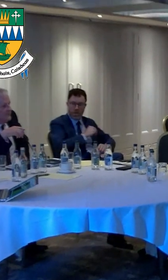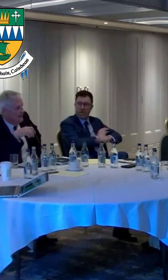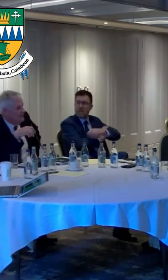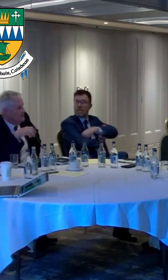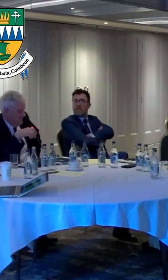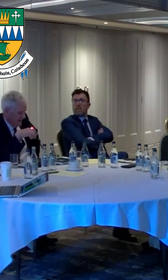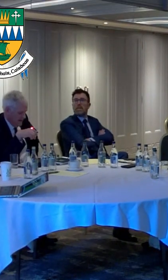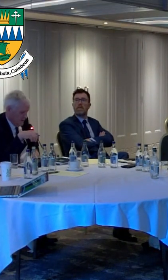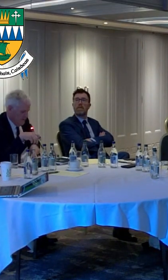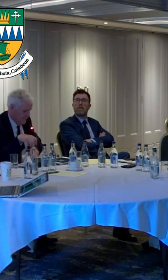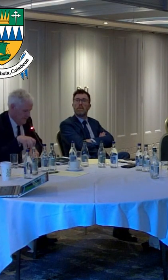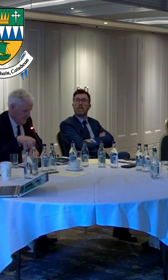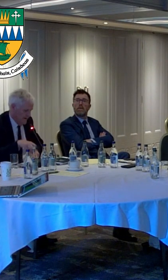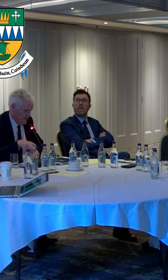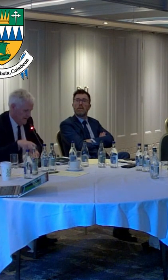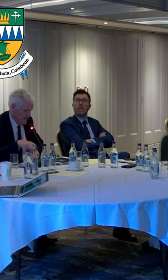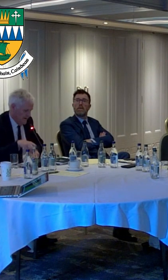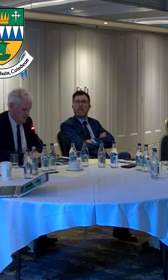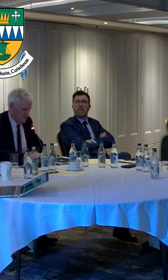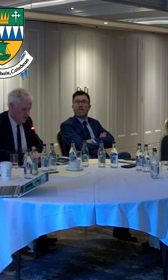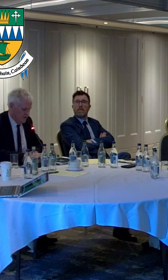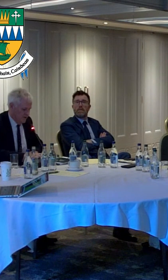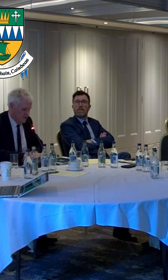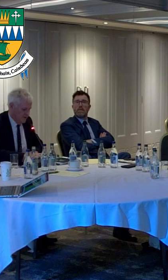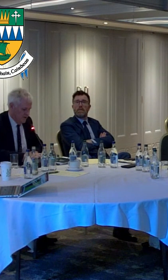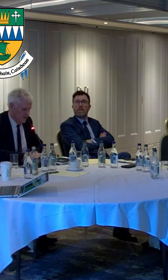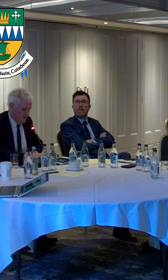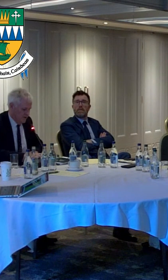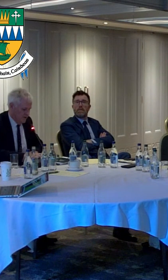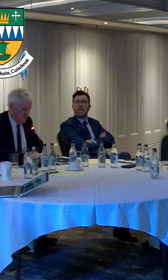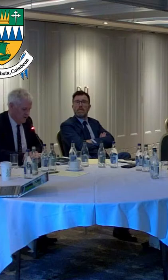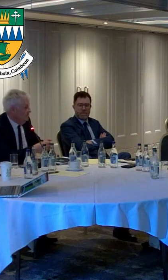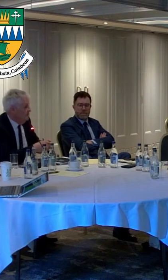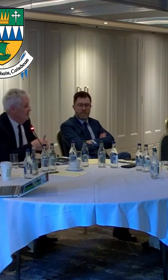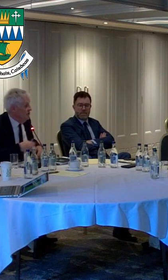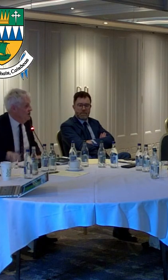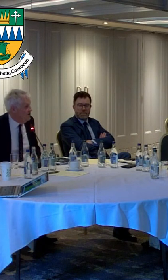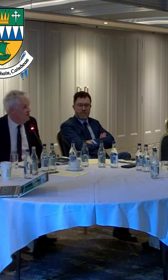Yeah, thank you for the question. I suppose